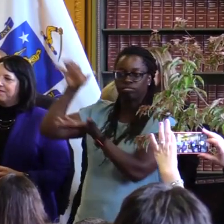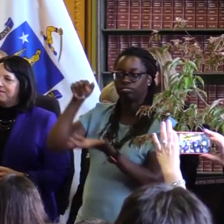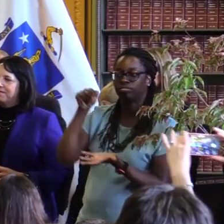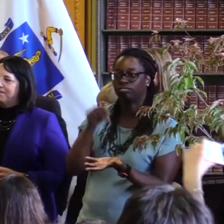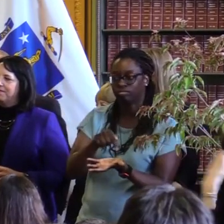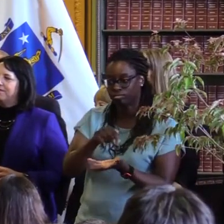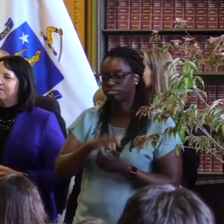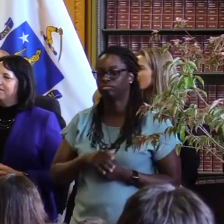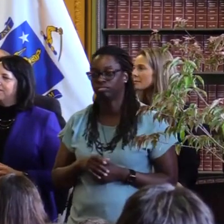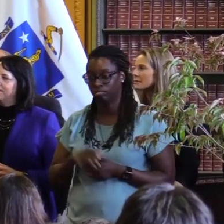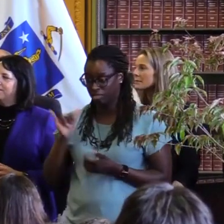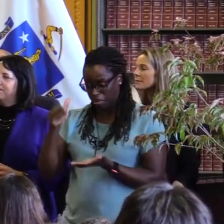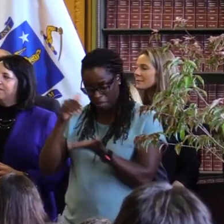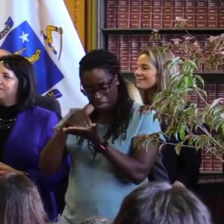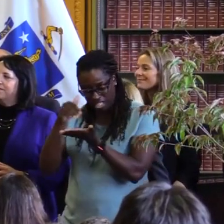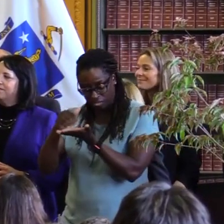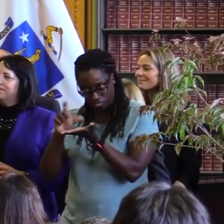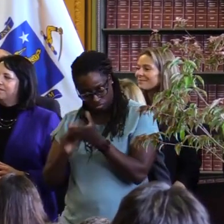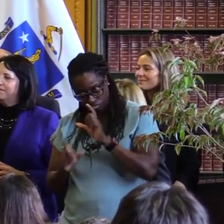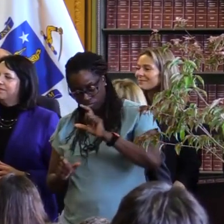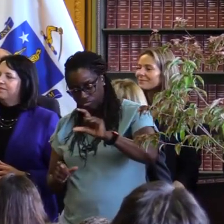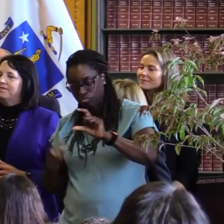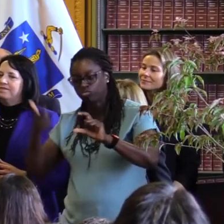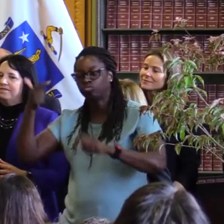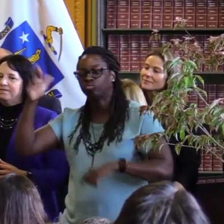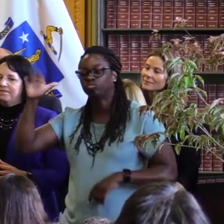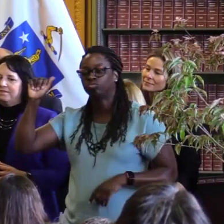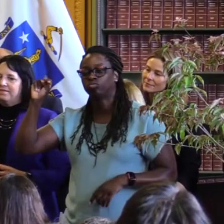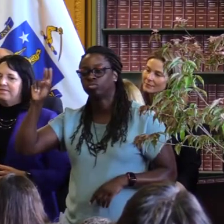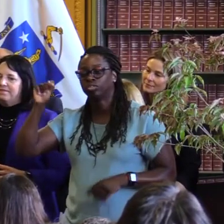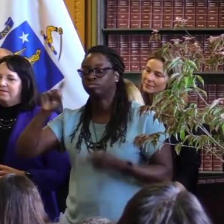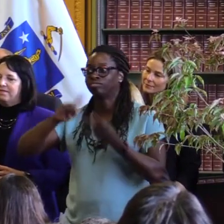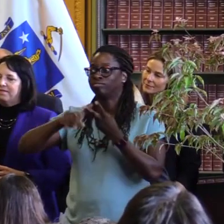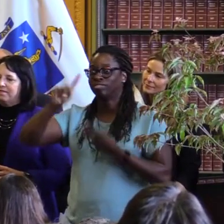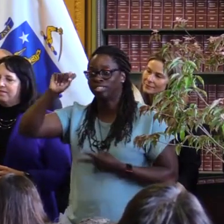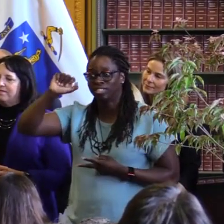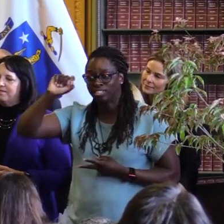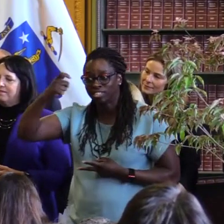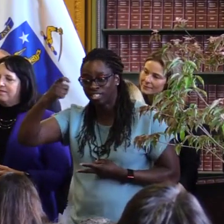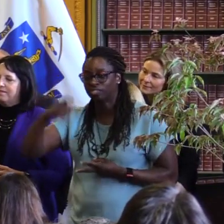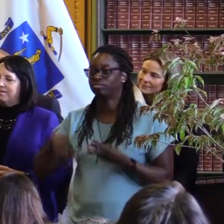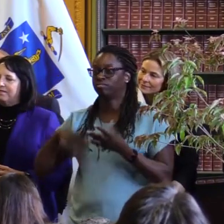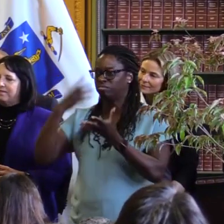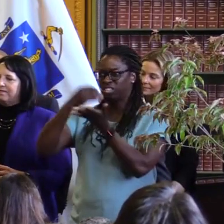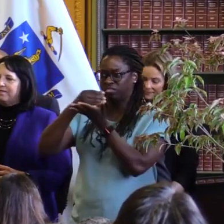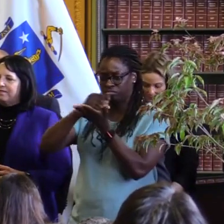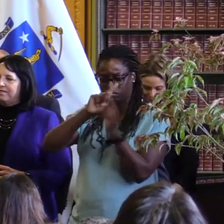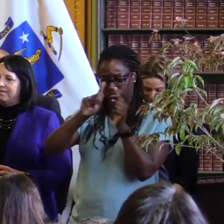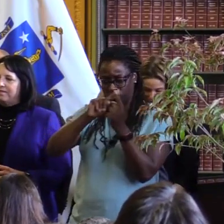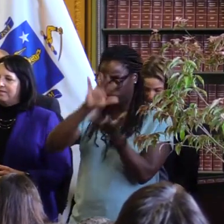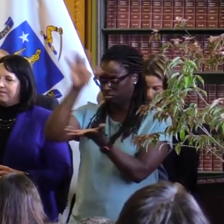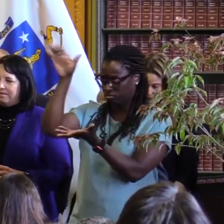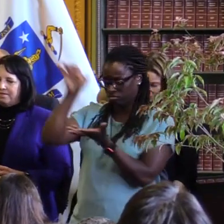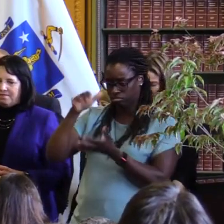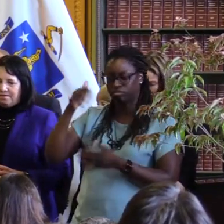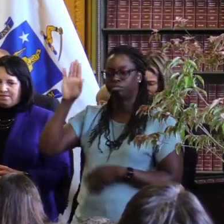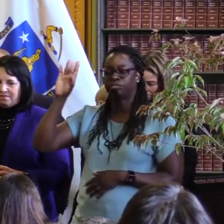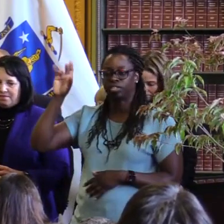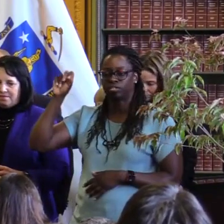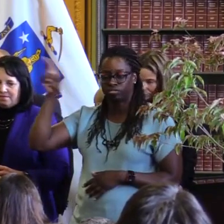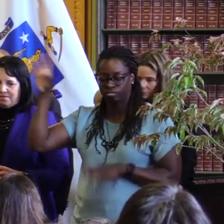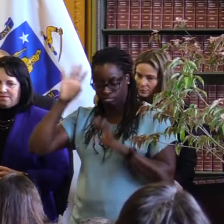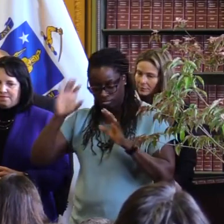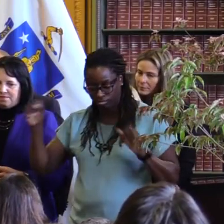billions of dollars in grant funding, tax credits, and more through the Inflation Reduction Act. This is